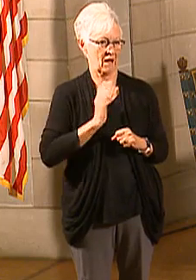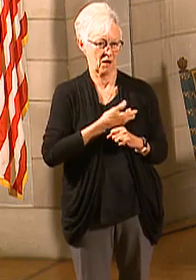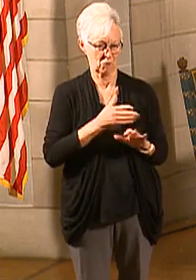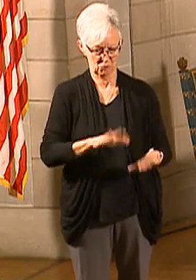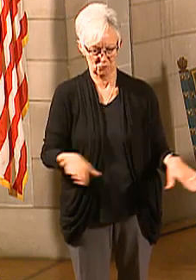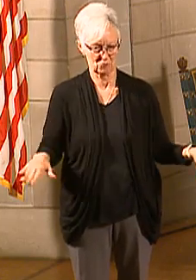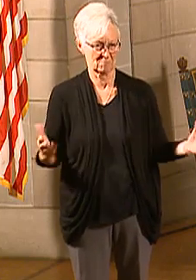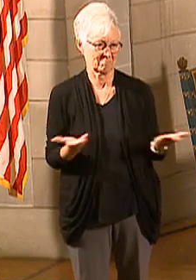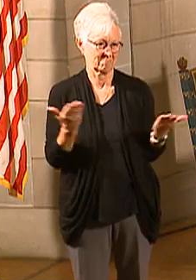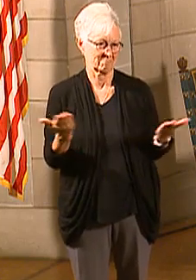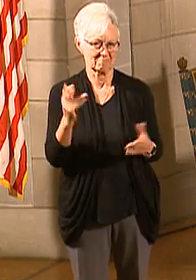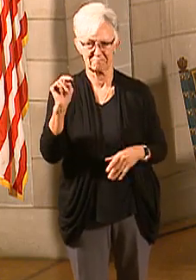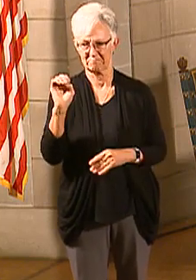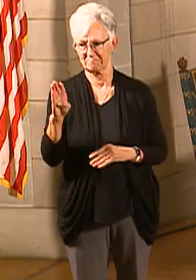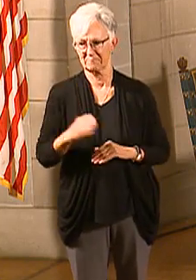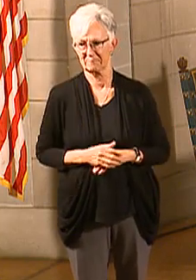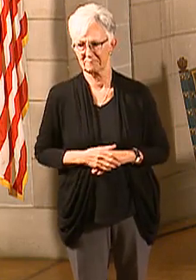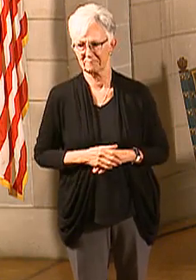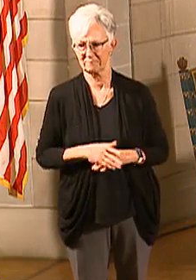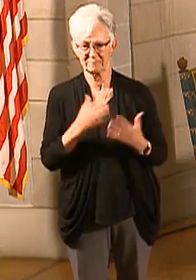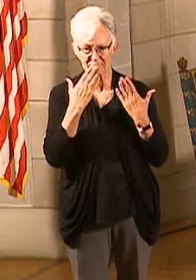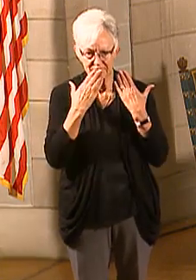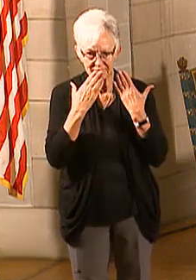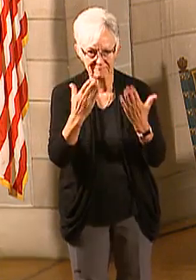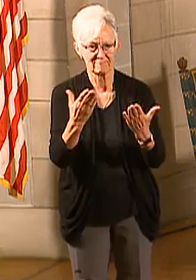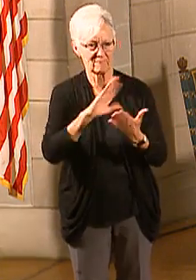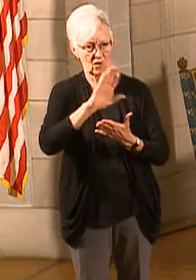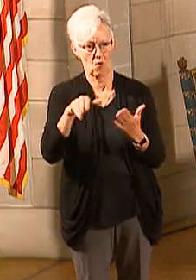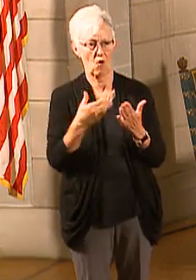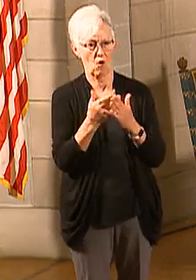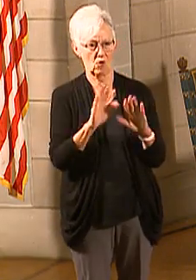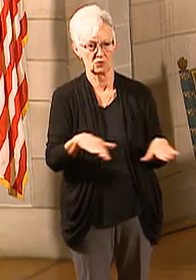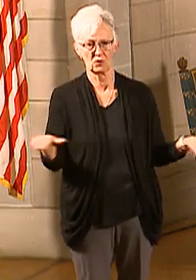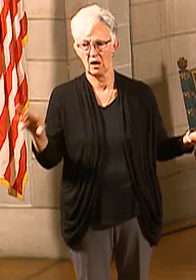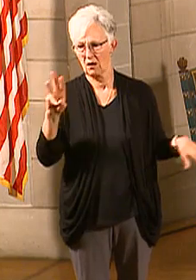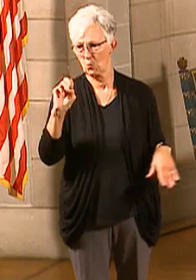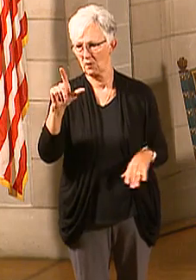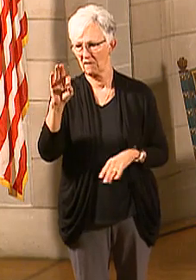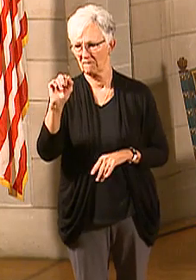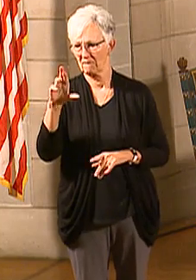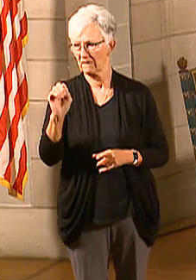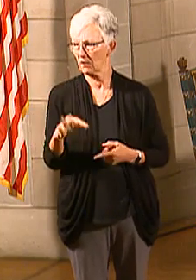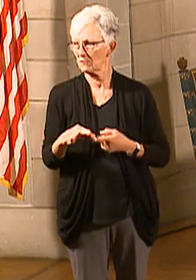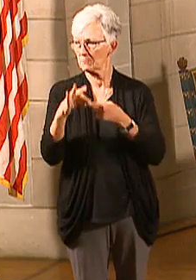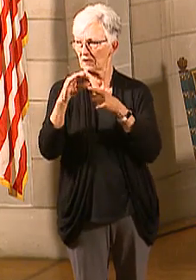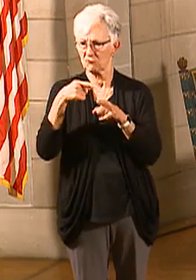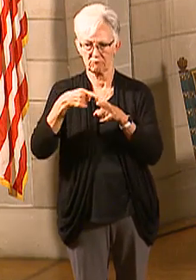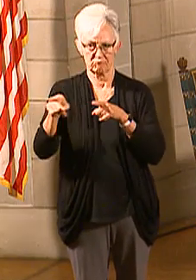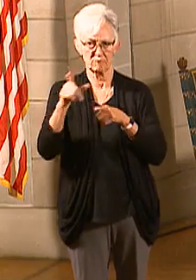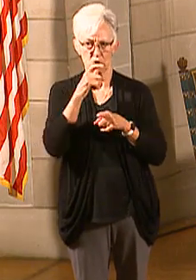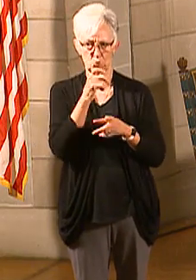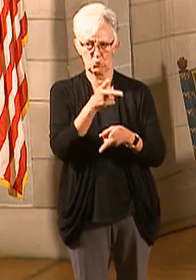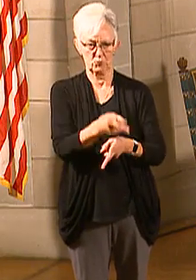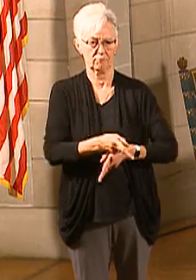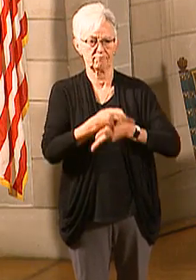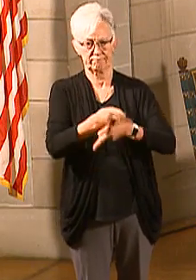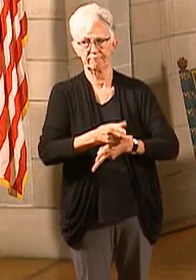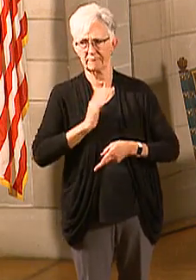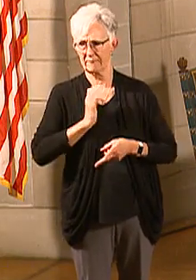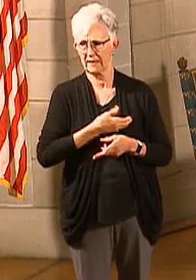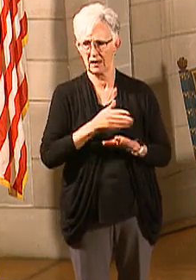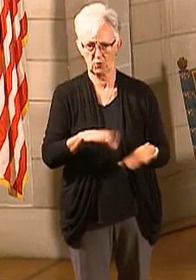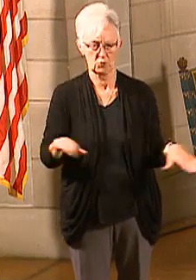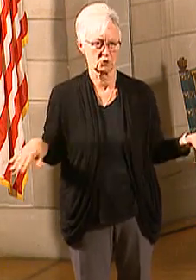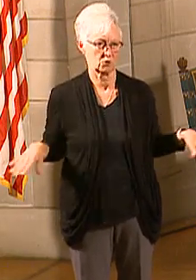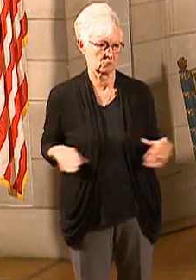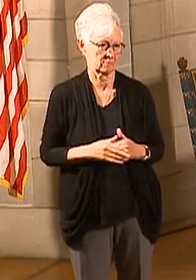And thanks to all of our child welfare specialists who help take care of our children here. Just like our educators, they're doing